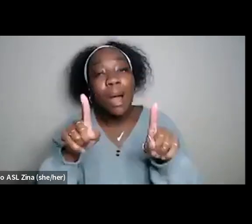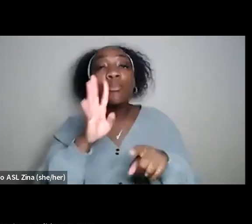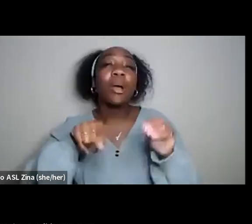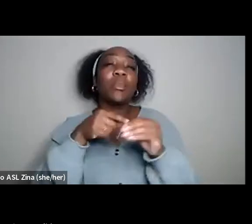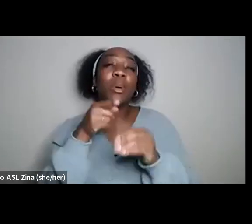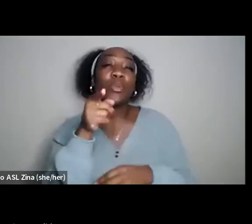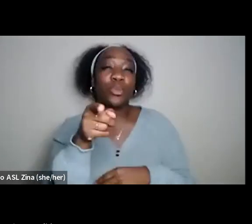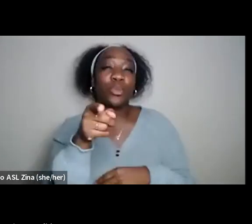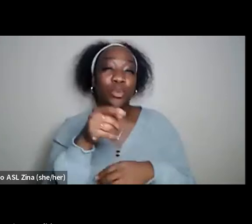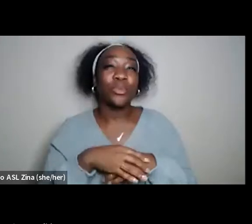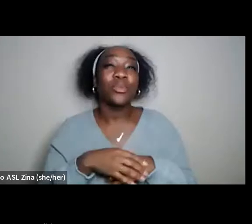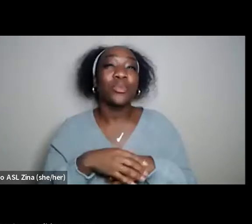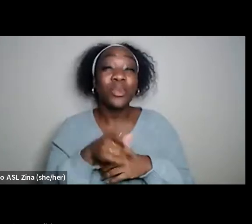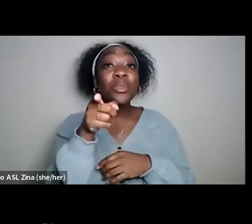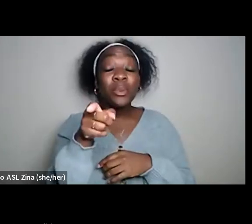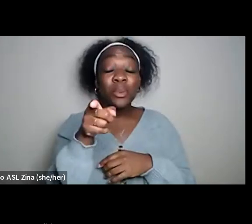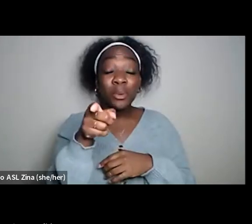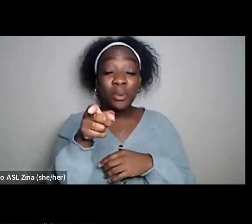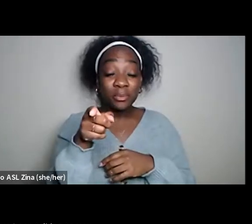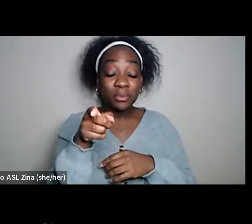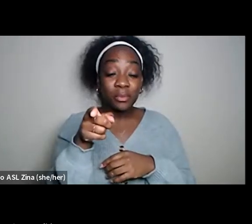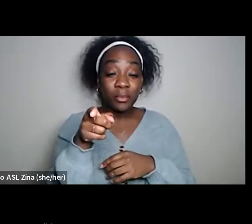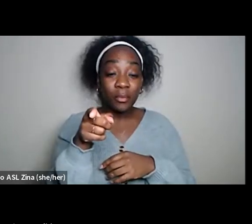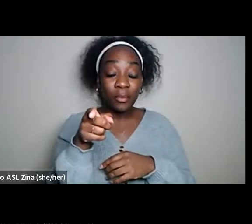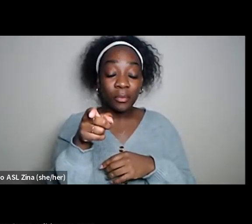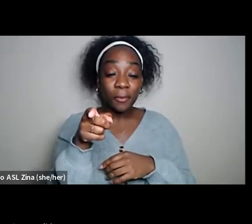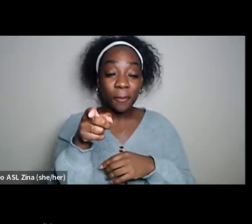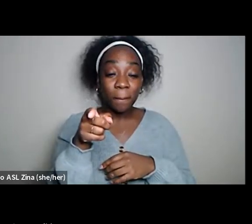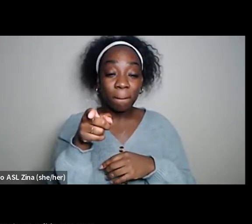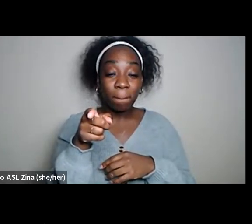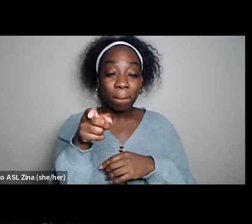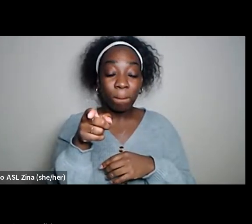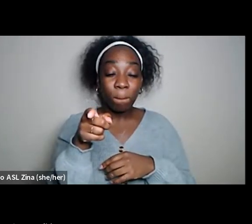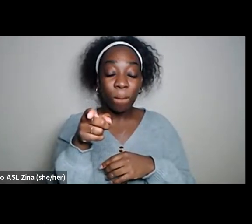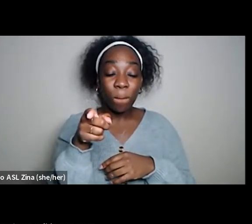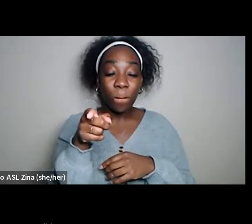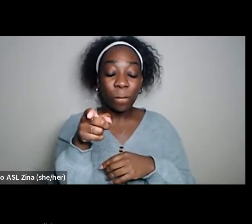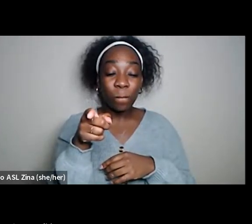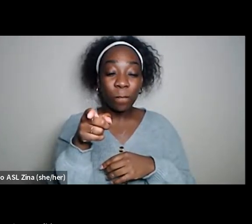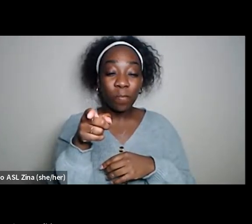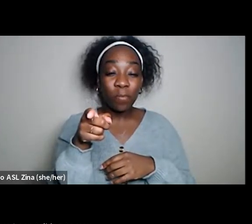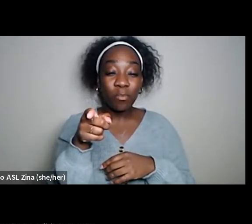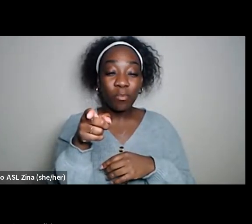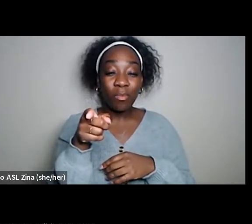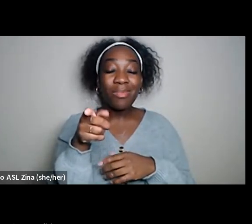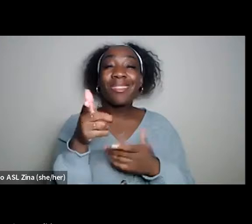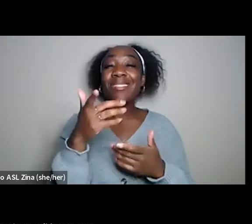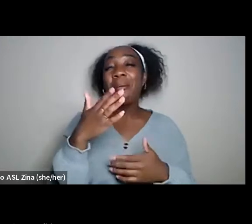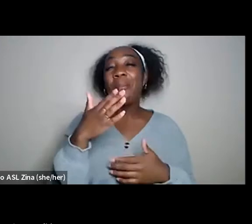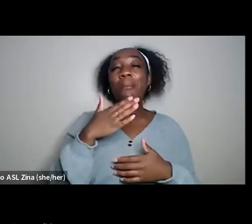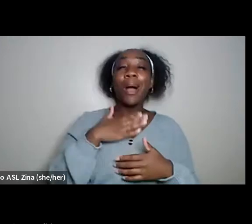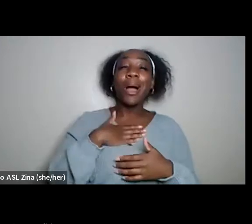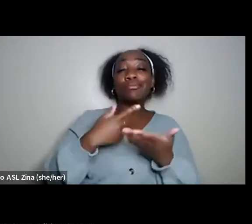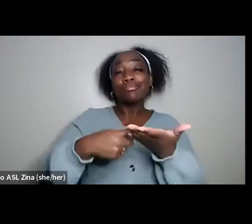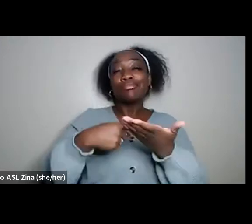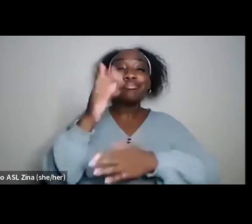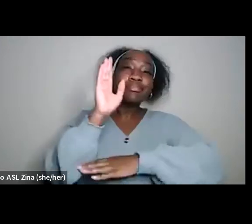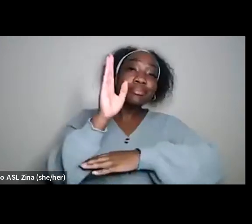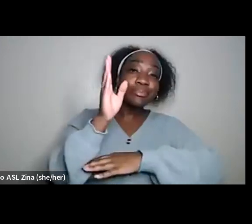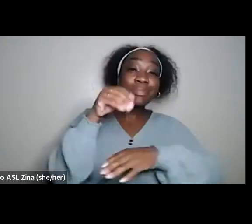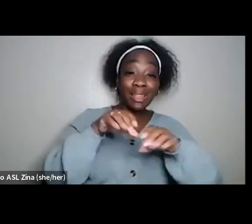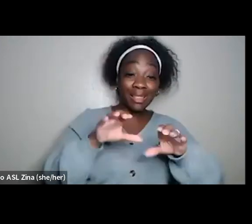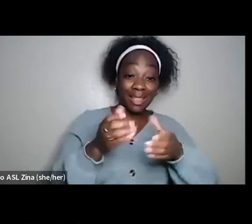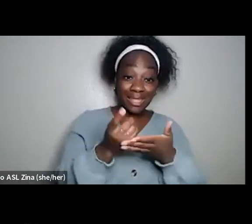like actually the subject of one of the main points of class last week.